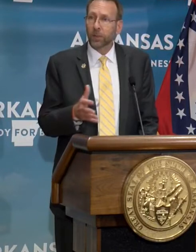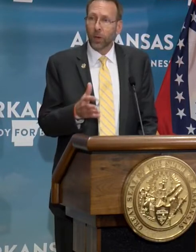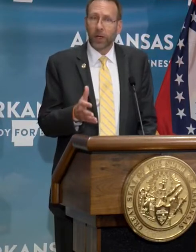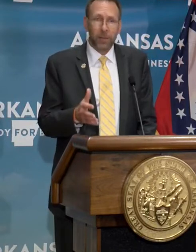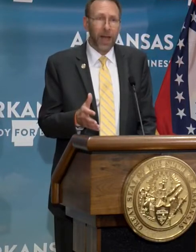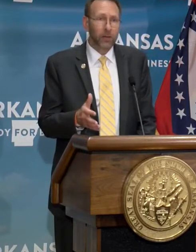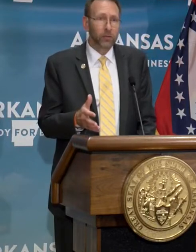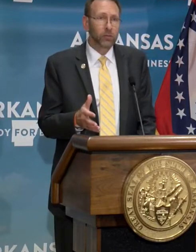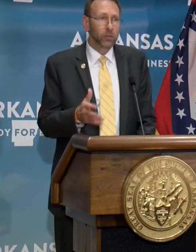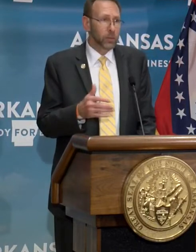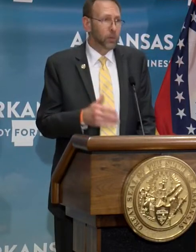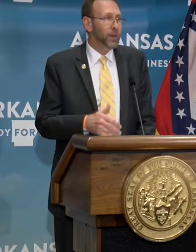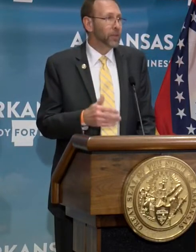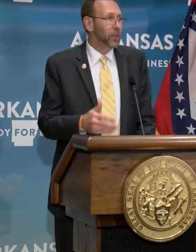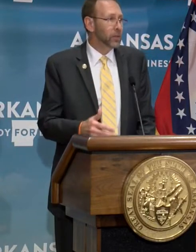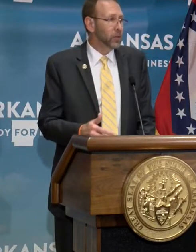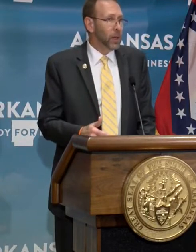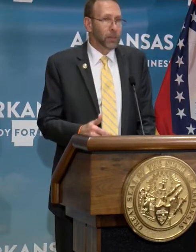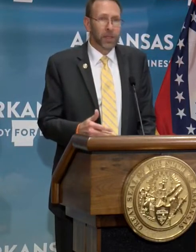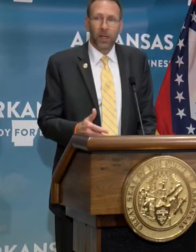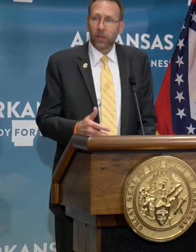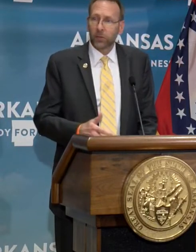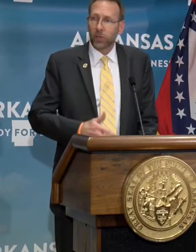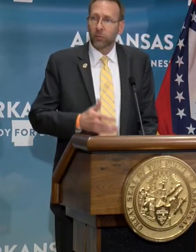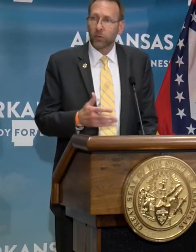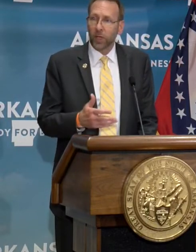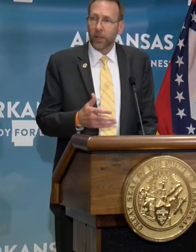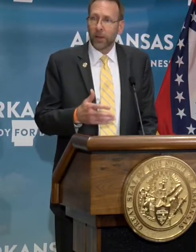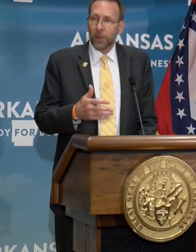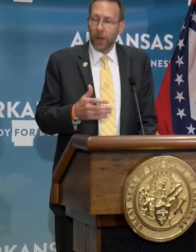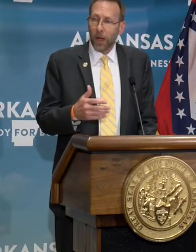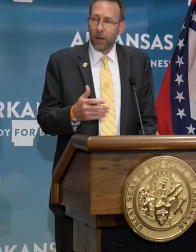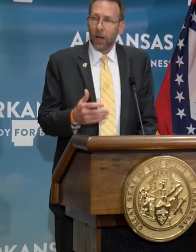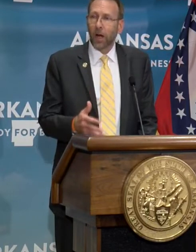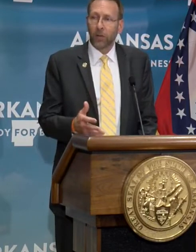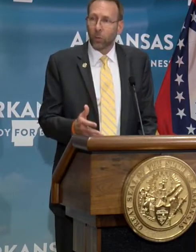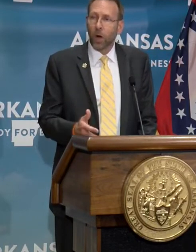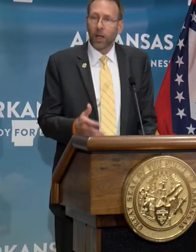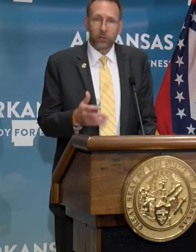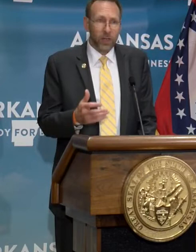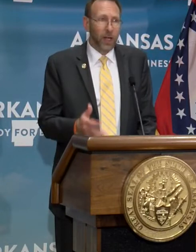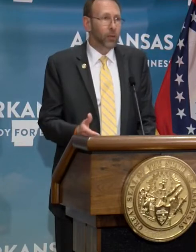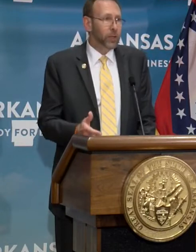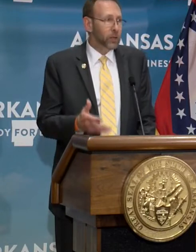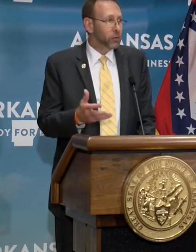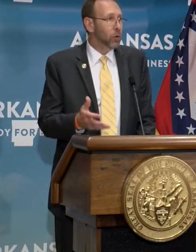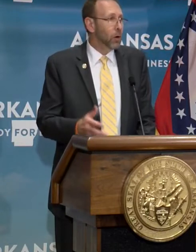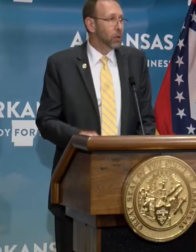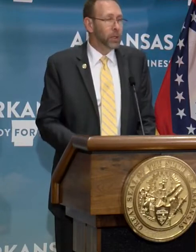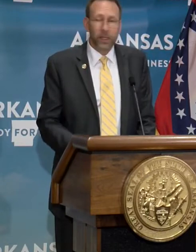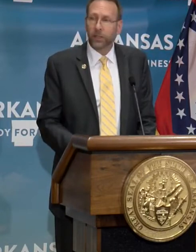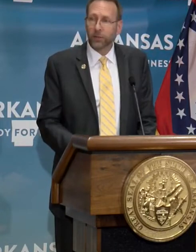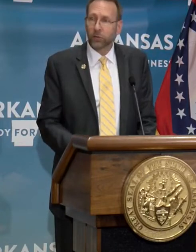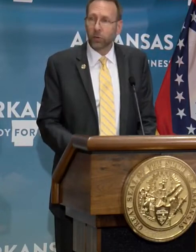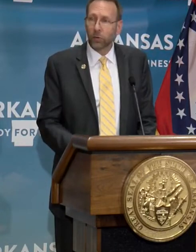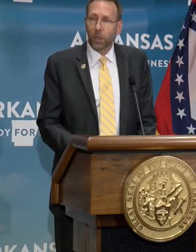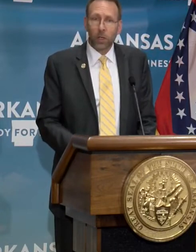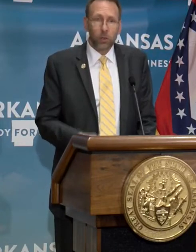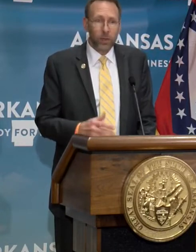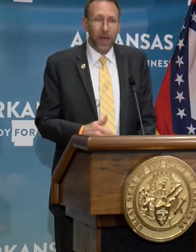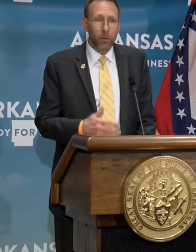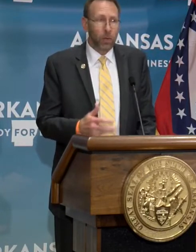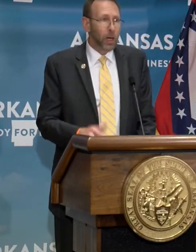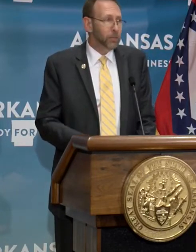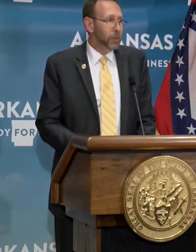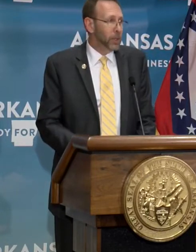needs to be wearing masks to prevent this, because this was a otherwise healthy, strong individual